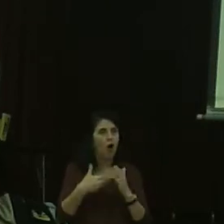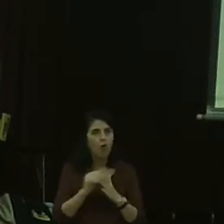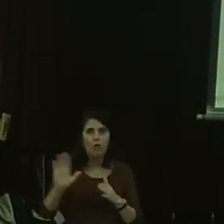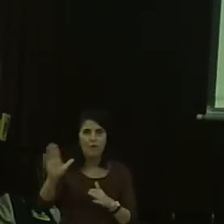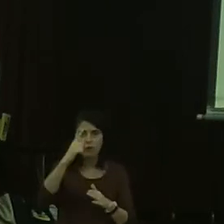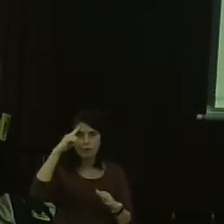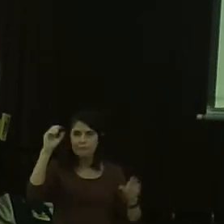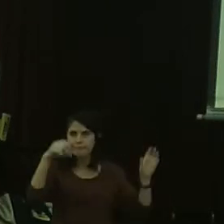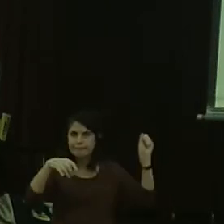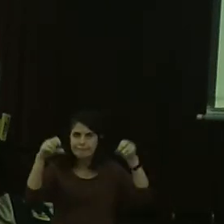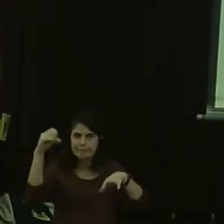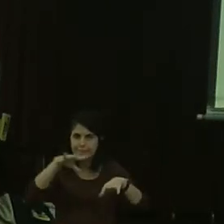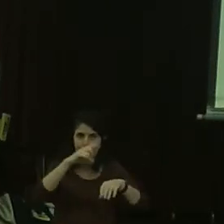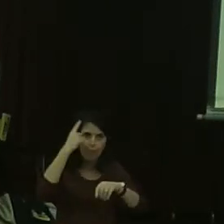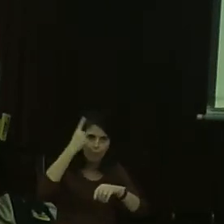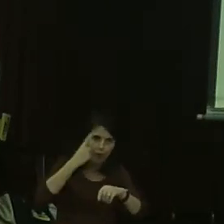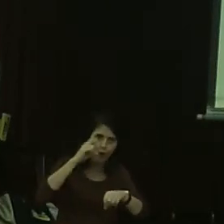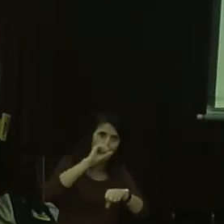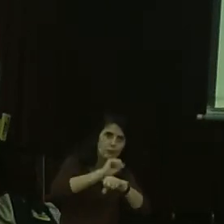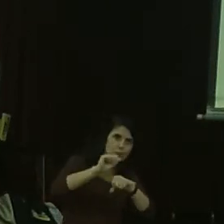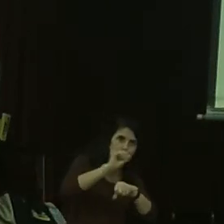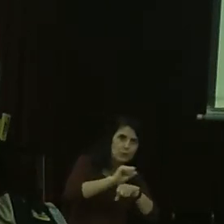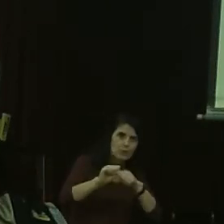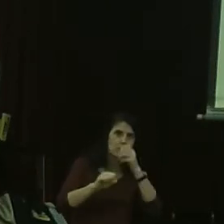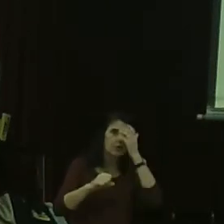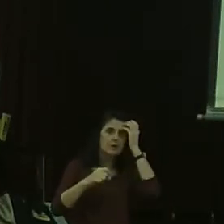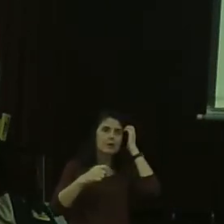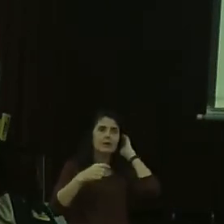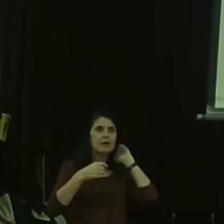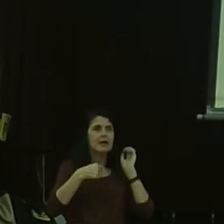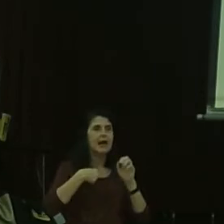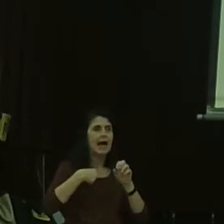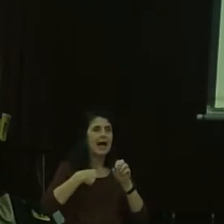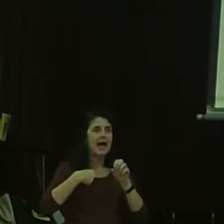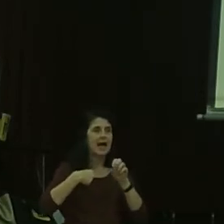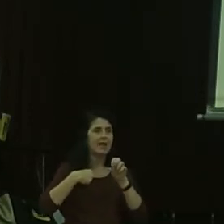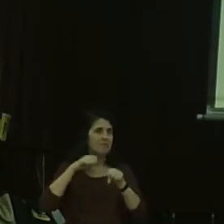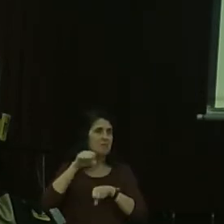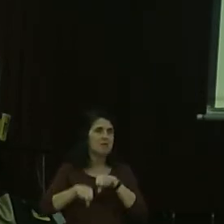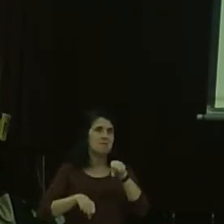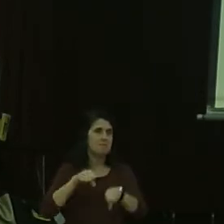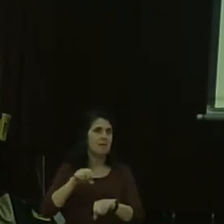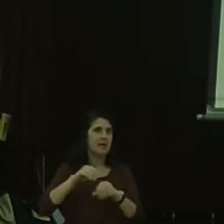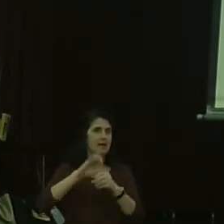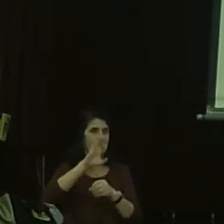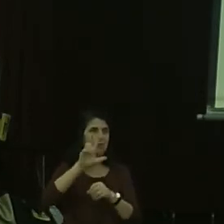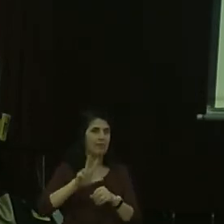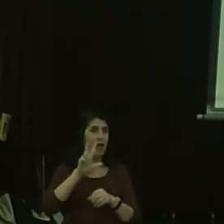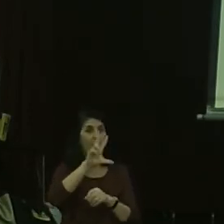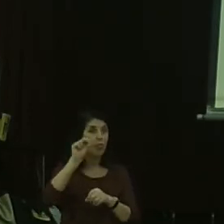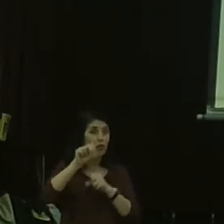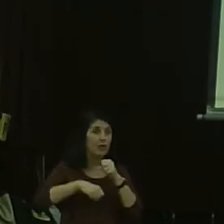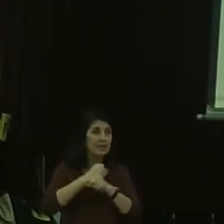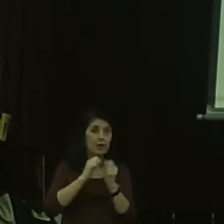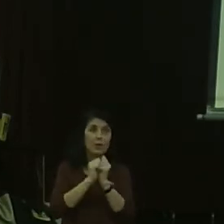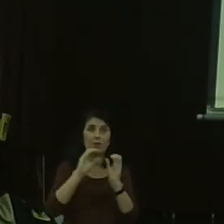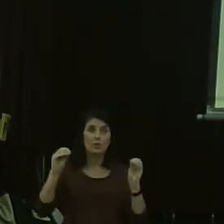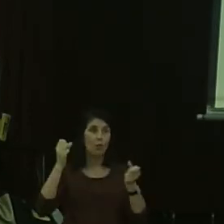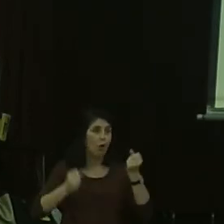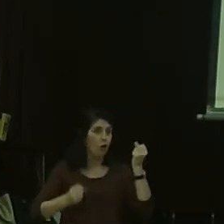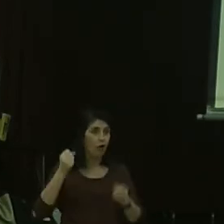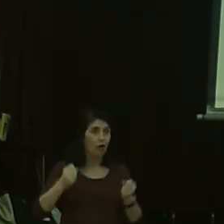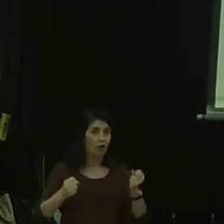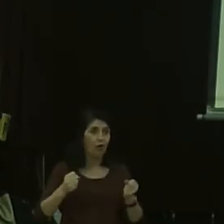and work that's gone into this. I've been a bicyclist in Corvallis without a car for 30 years, and